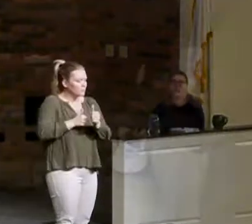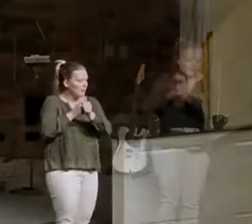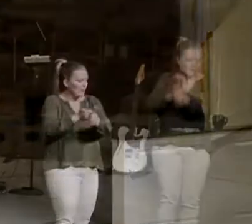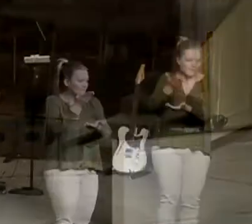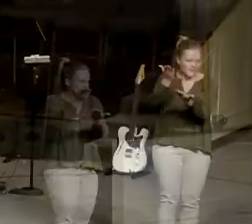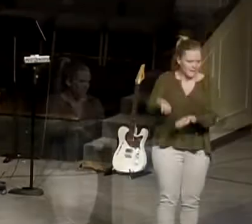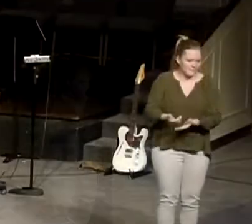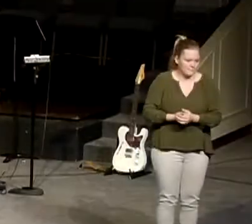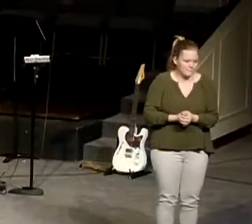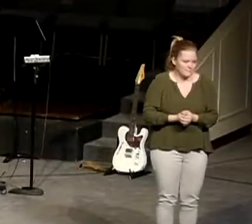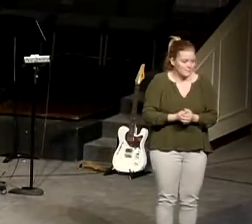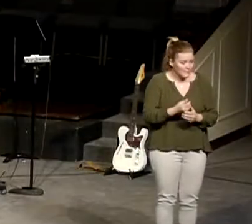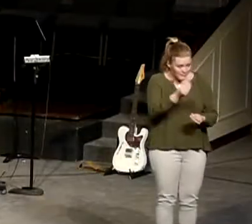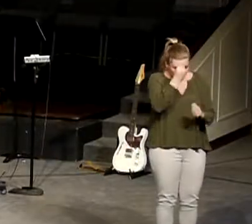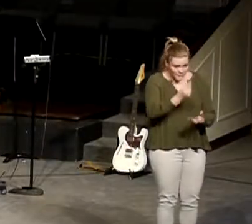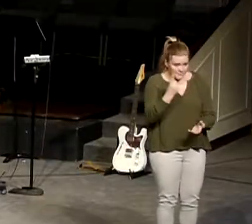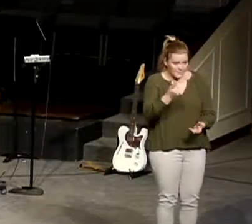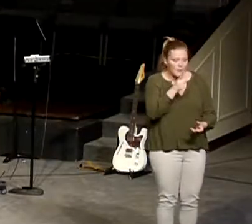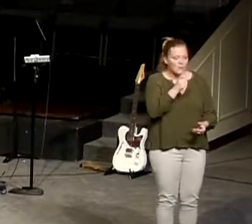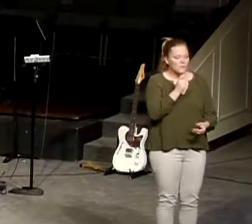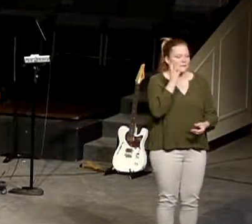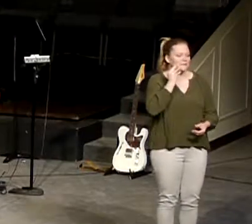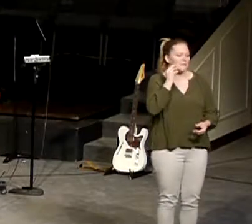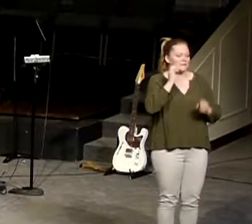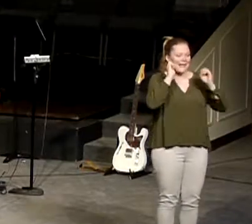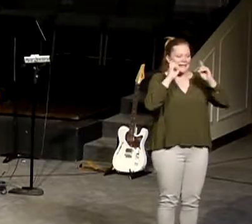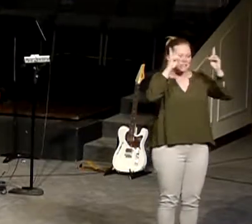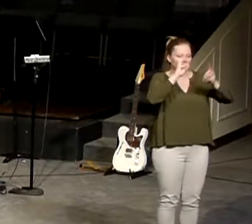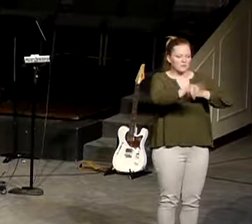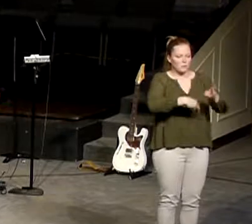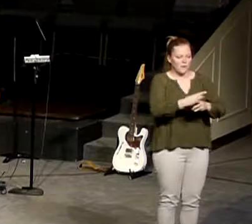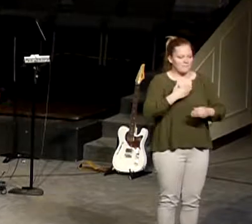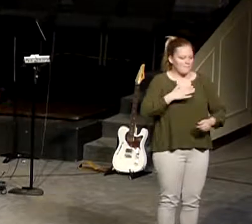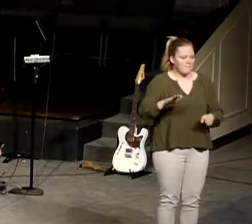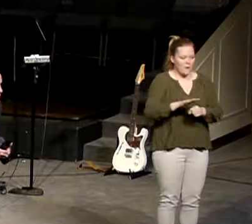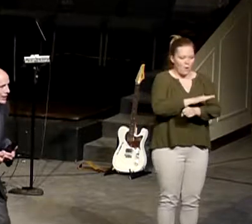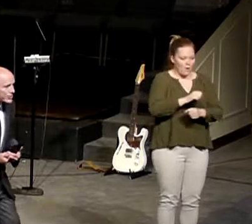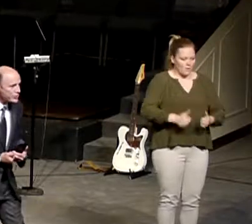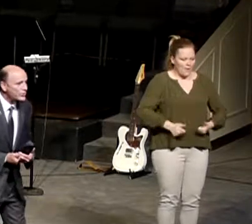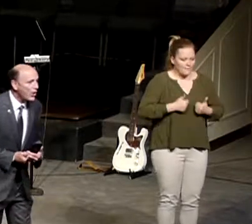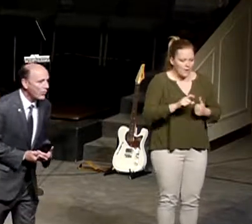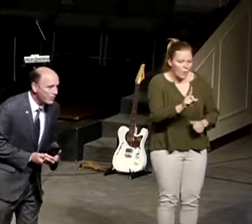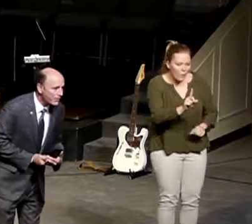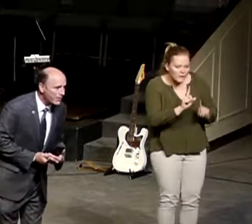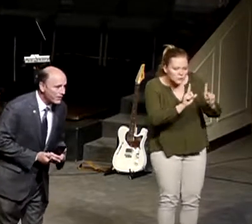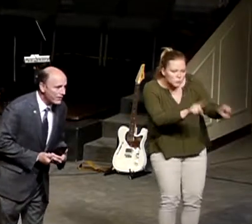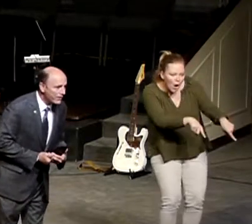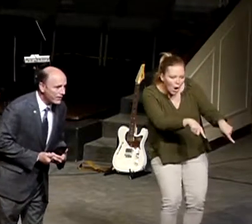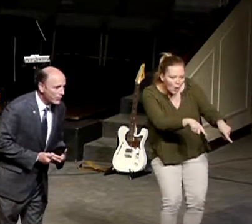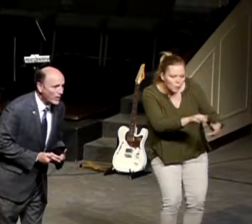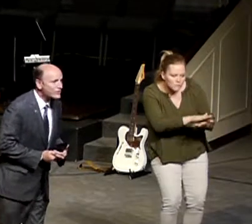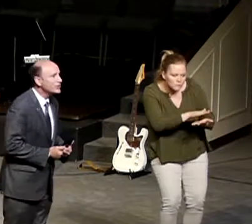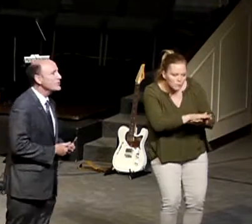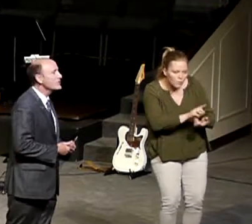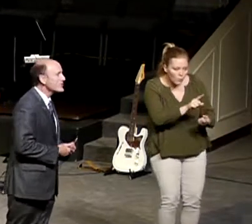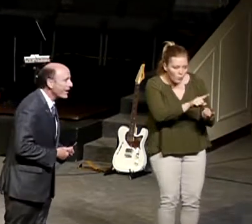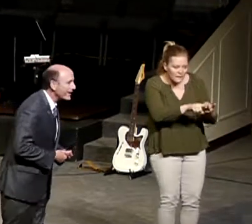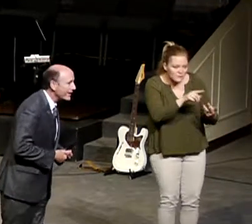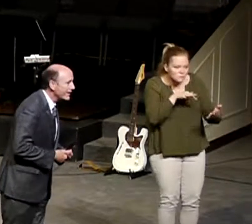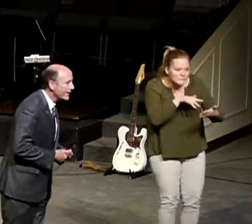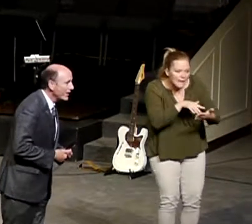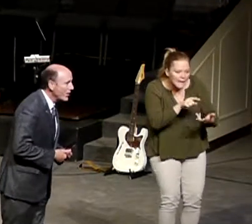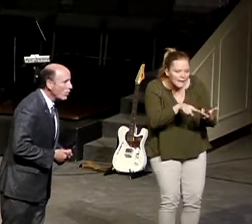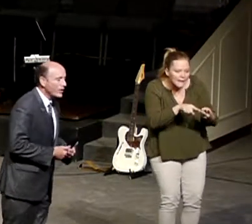tell you that someone who has been around education my whole life, I understand that's another question that's asked. Where did you go? What did you